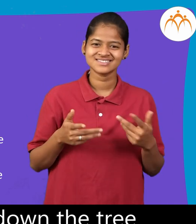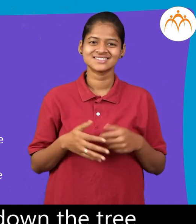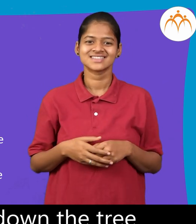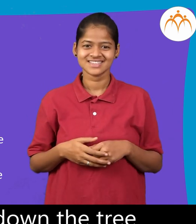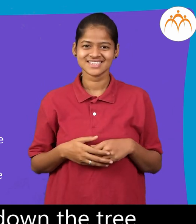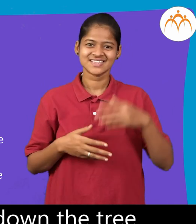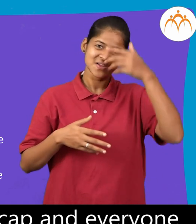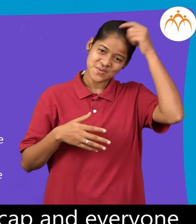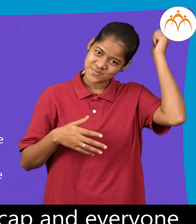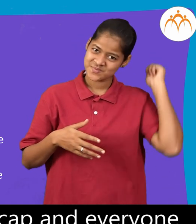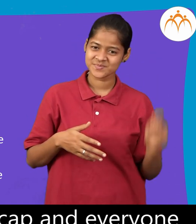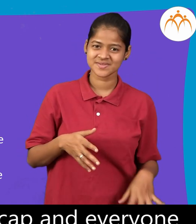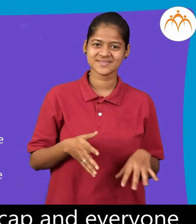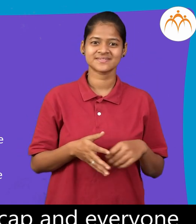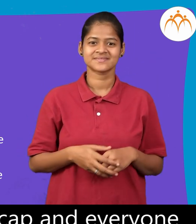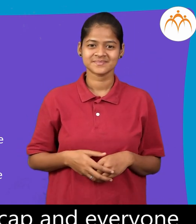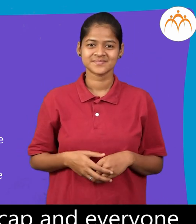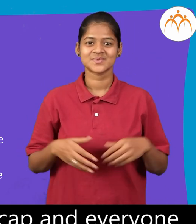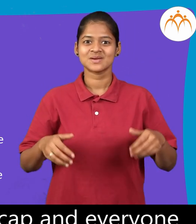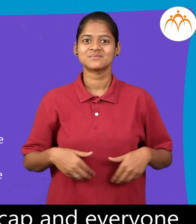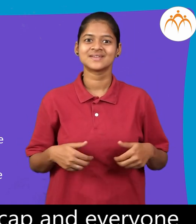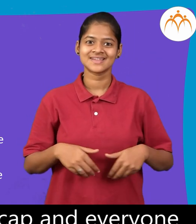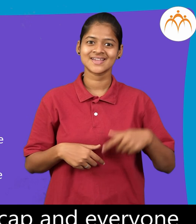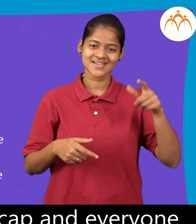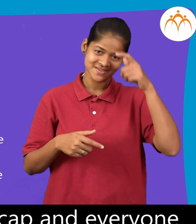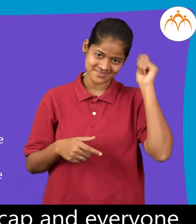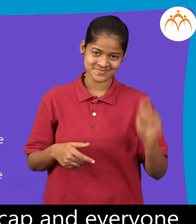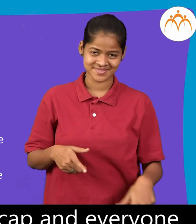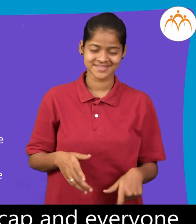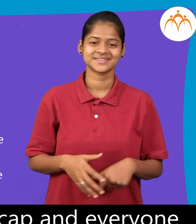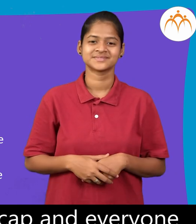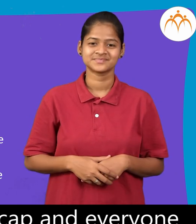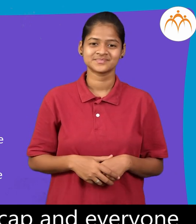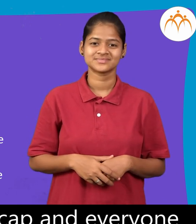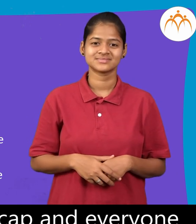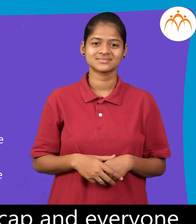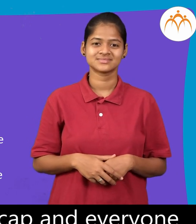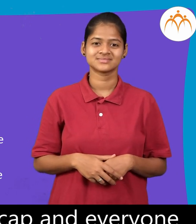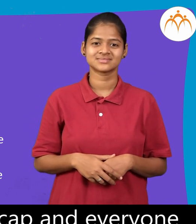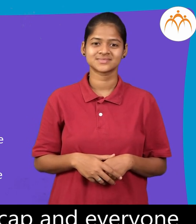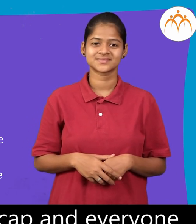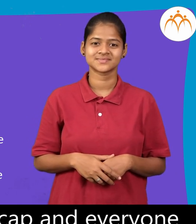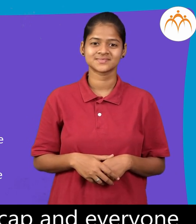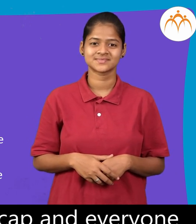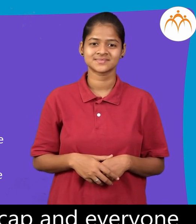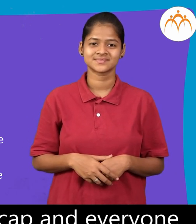caps the cap sailor throws his cap and everyone throws the caps the caps